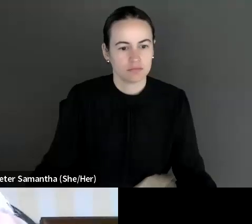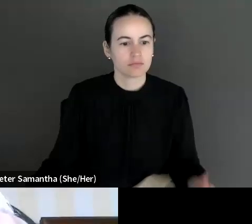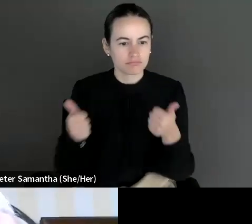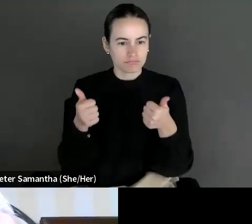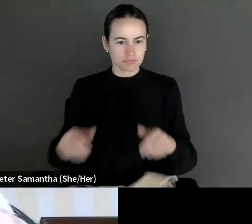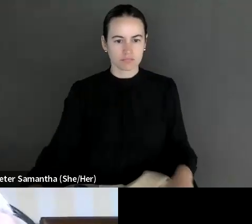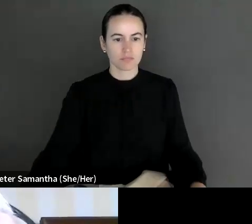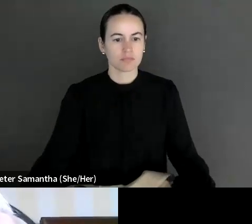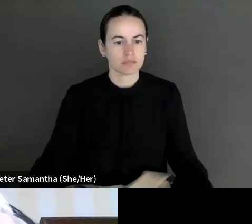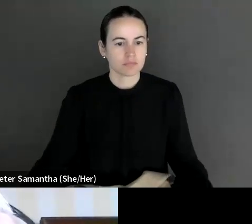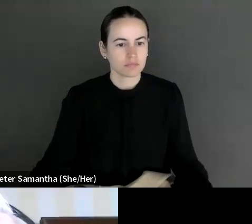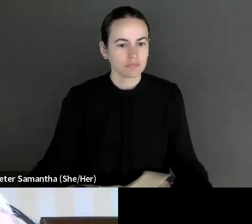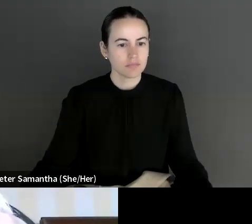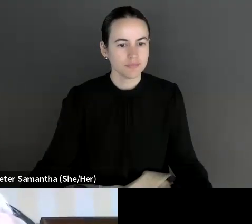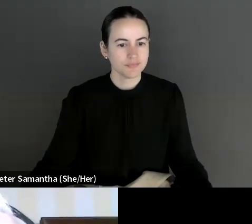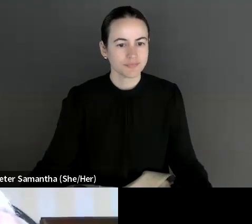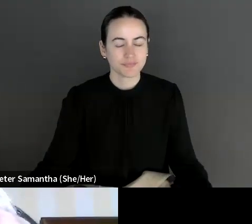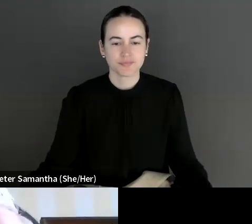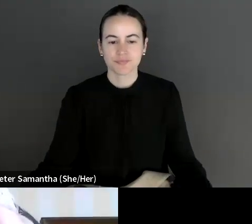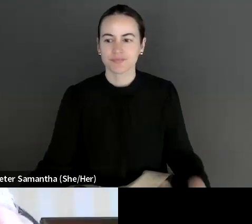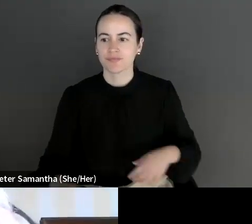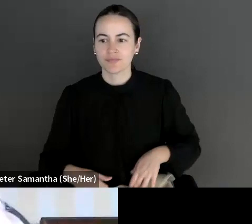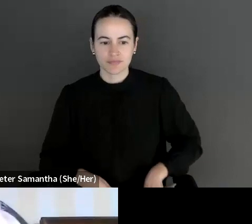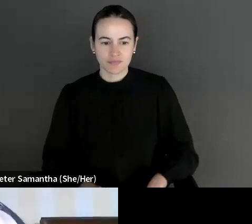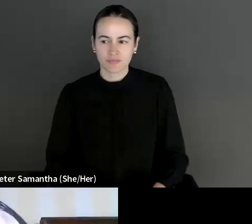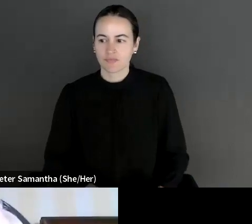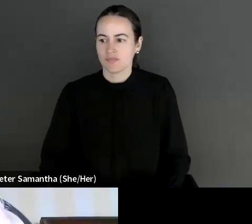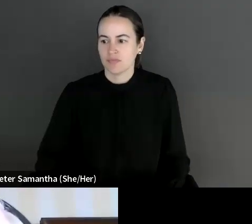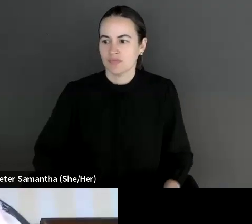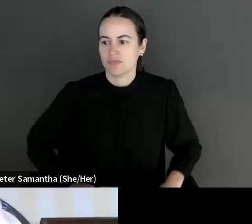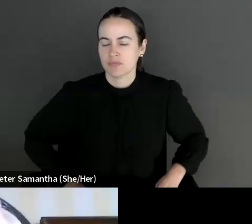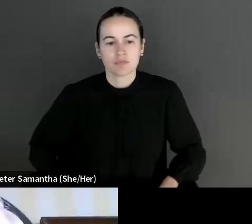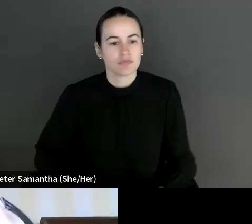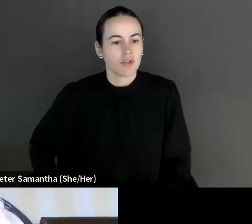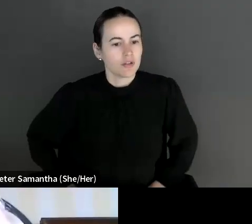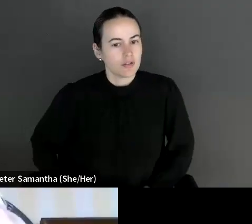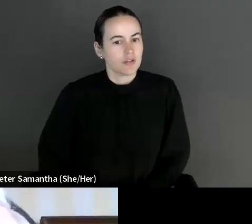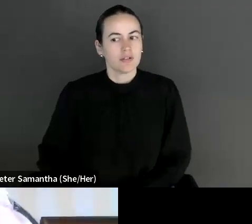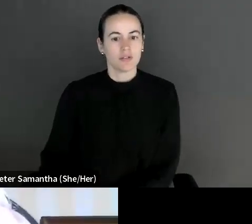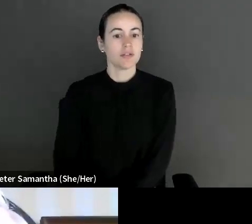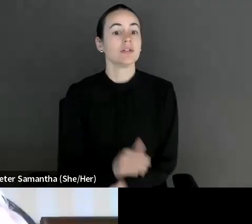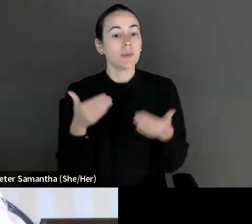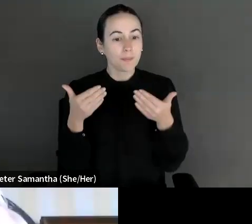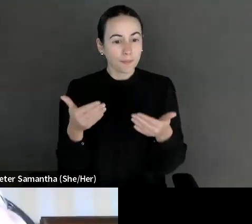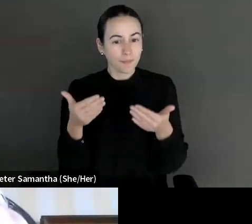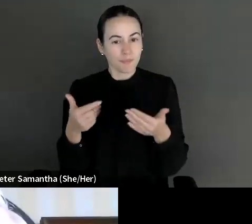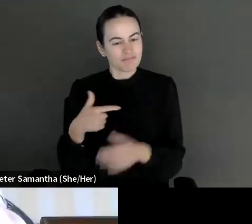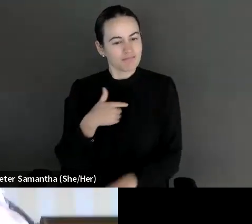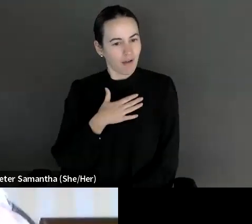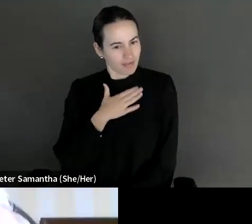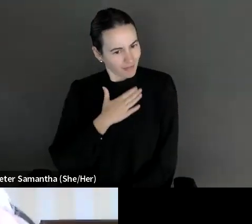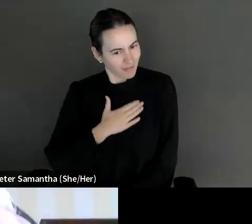Okay, go ahead. okay. Well, as I said, I liked it very much. It's